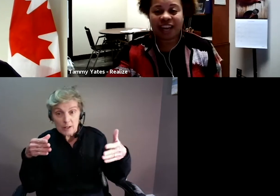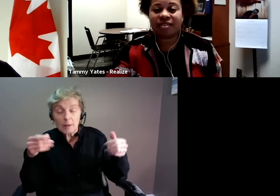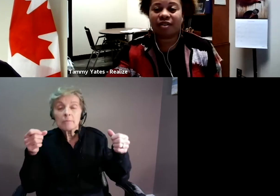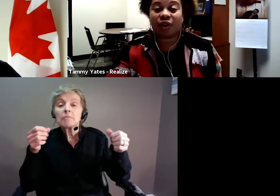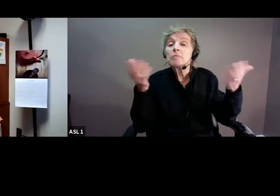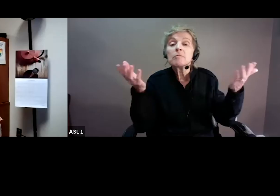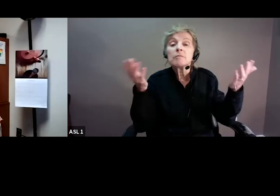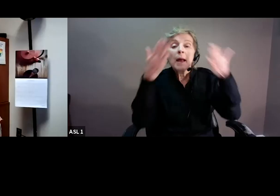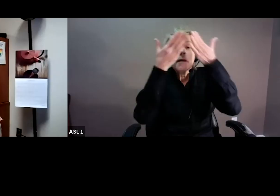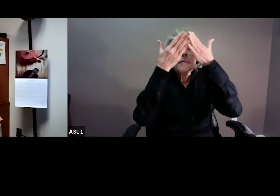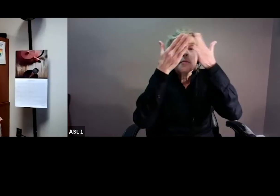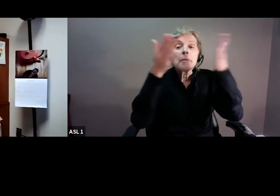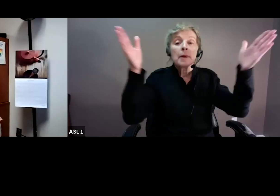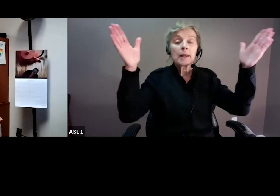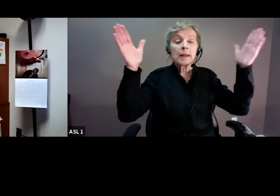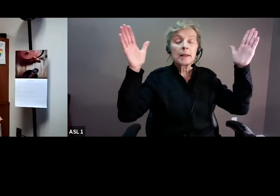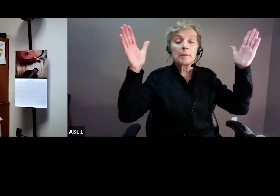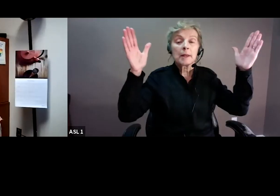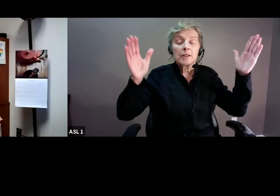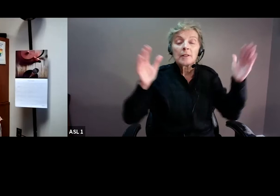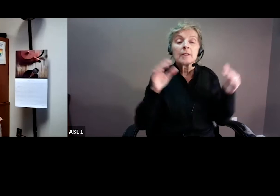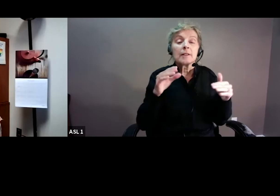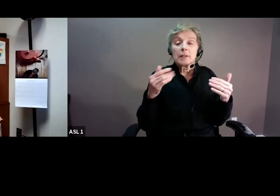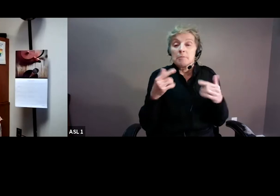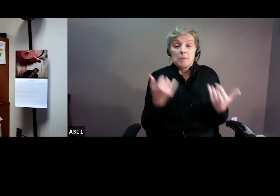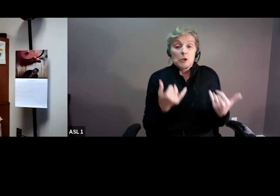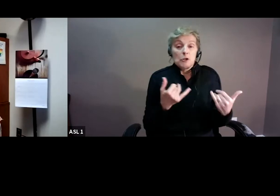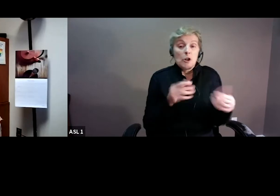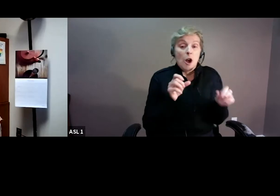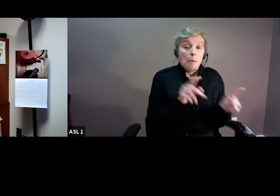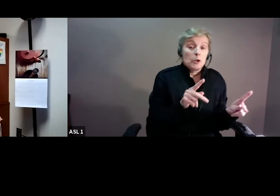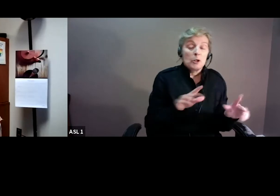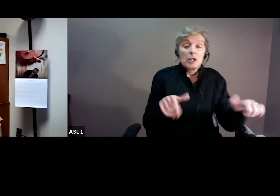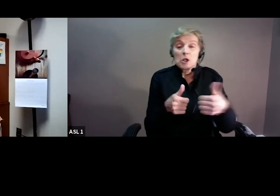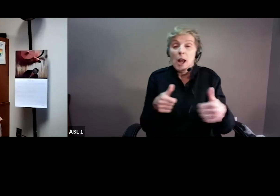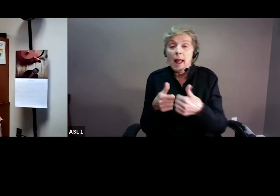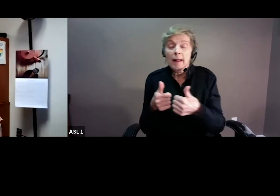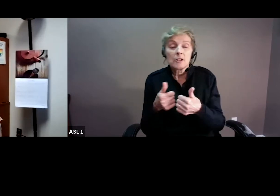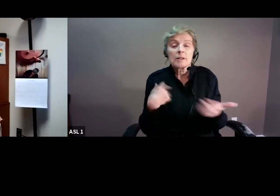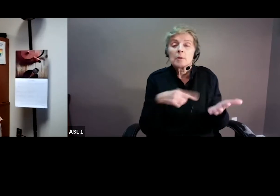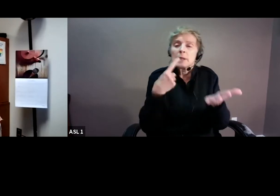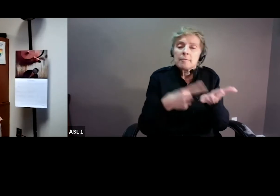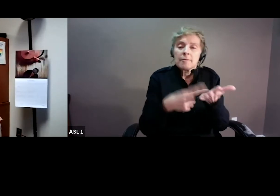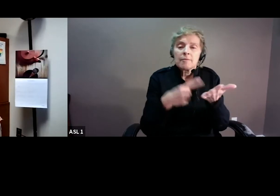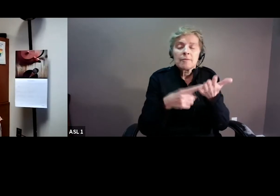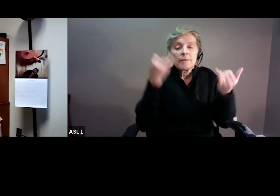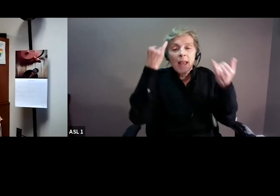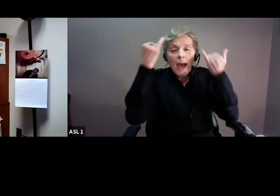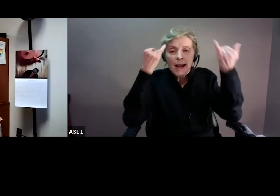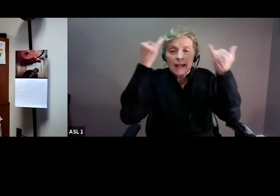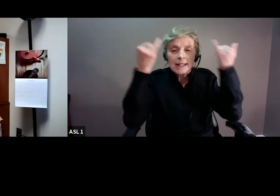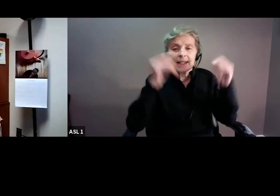the lens of our current opportunities as well as challenges. We've covered major initiatives from selected